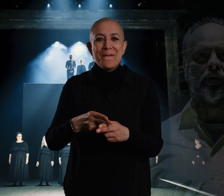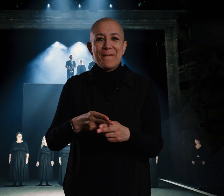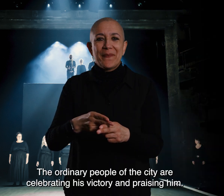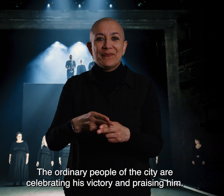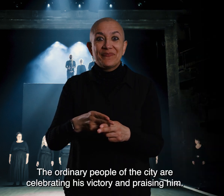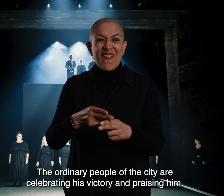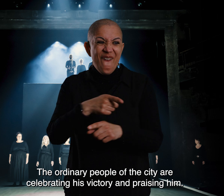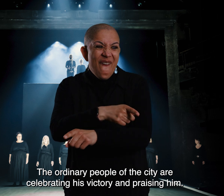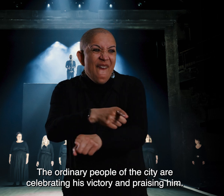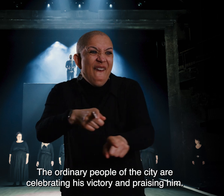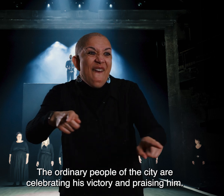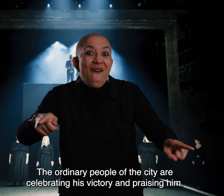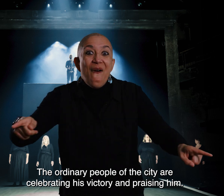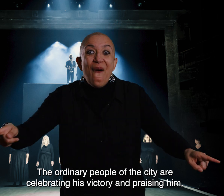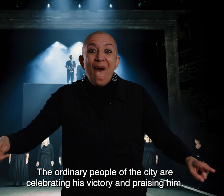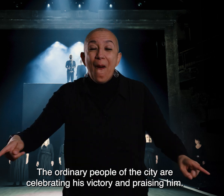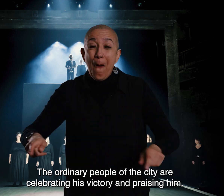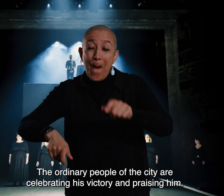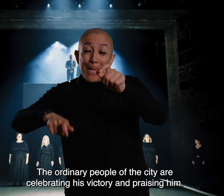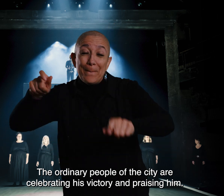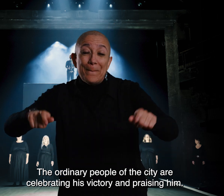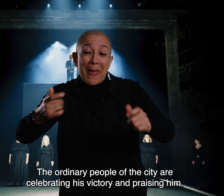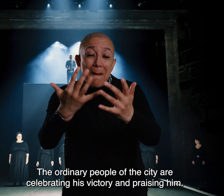The ordinary people of the city are celebrating his victory